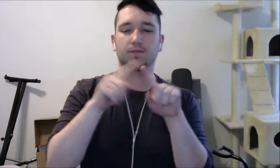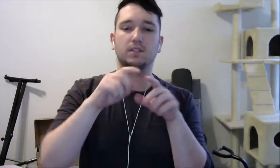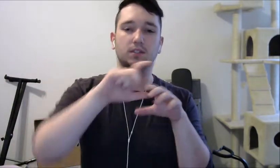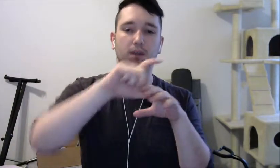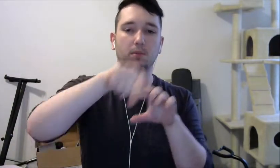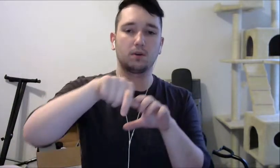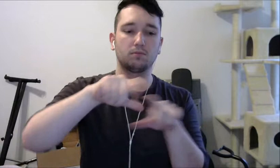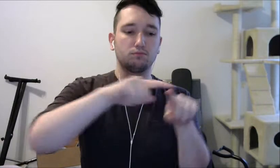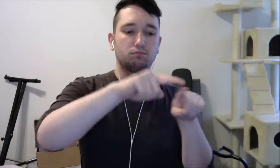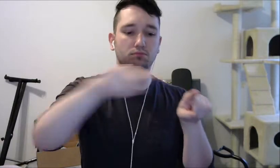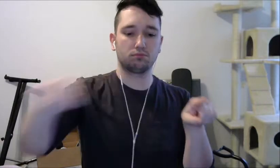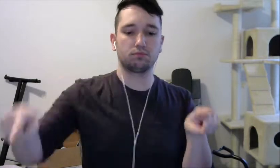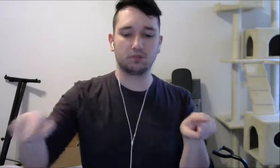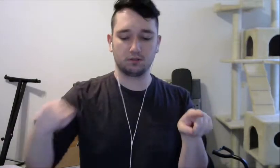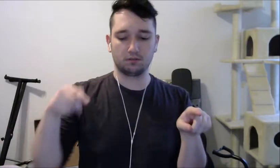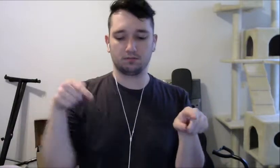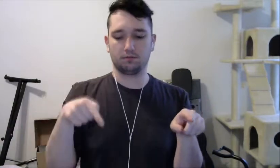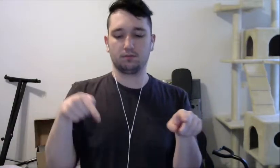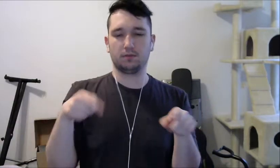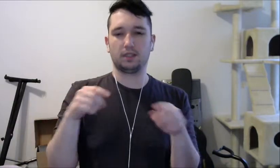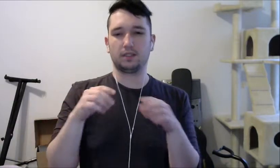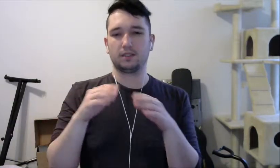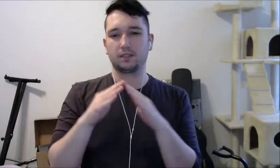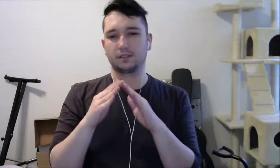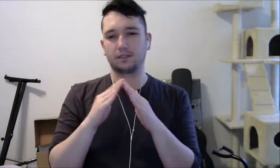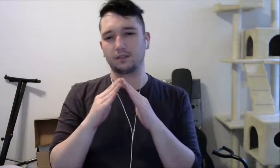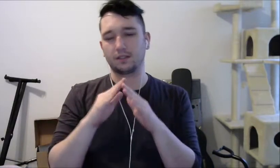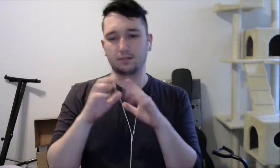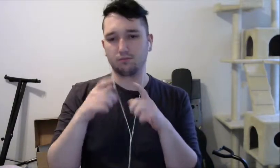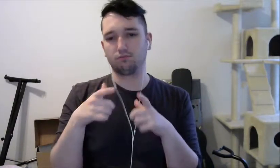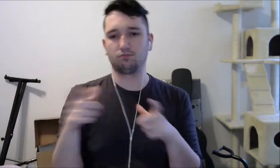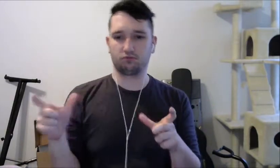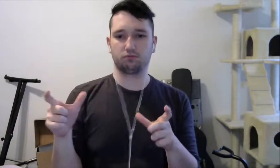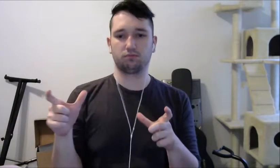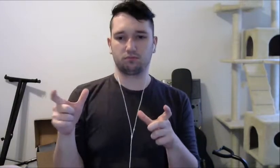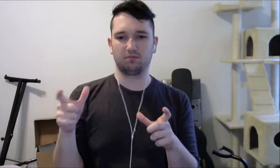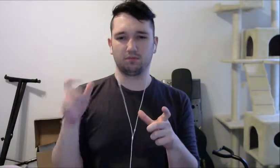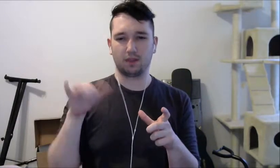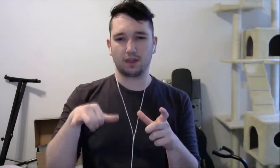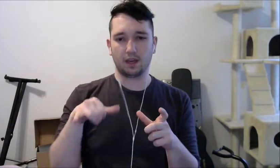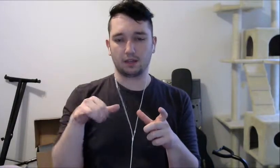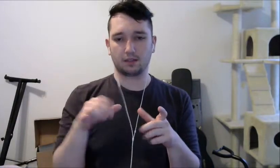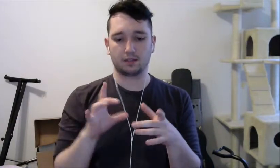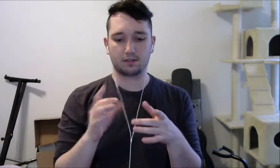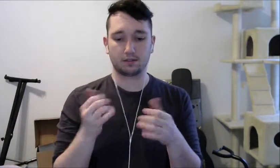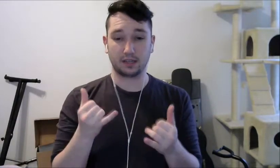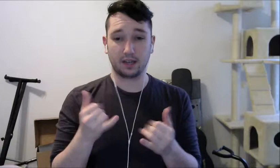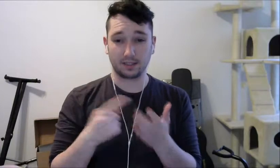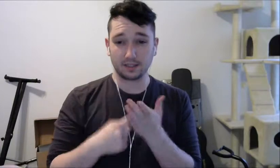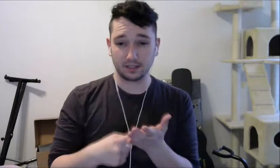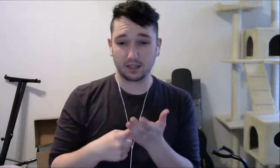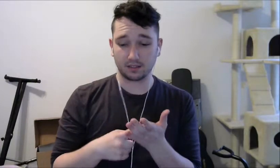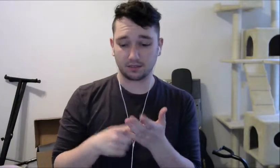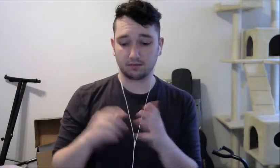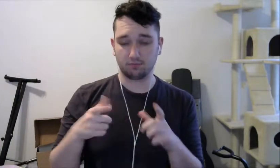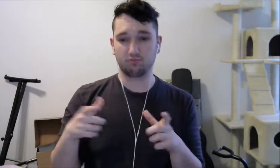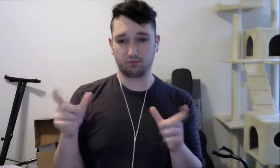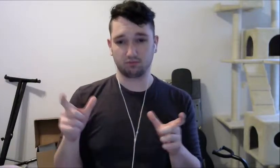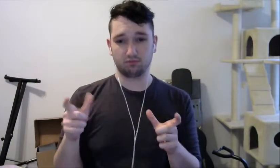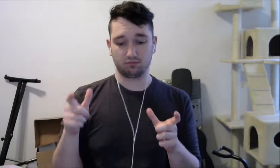The first trend has been the decentralization of population, and particularly the middle-class population out of the central